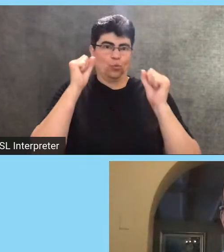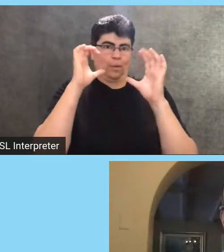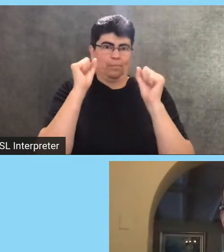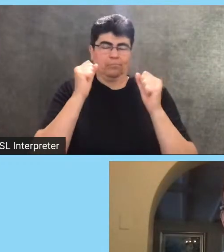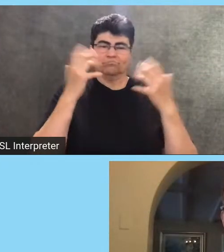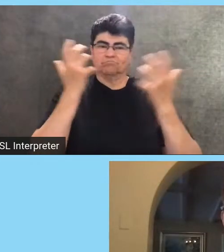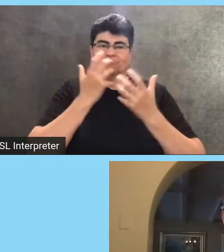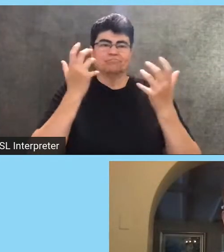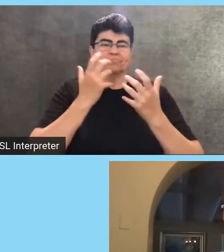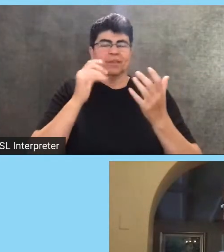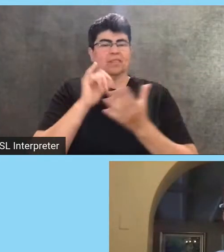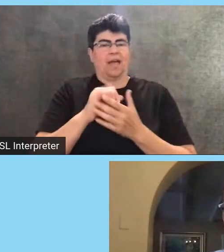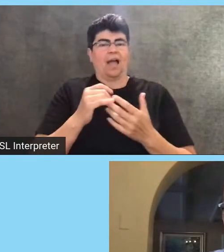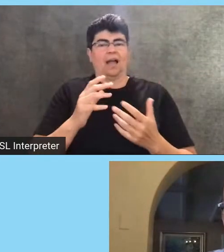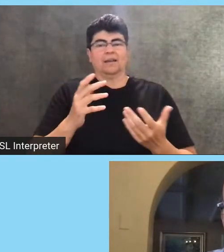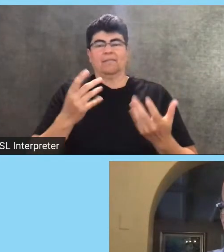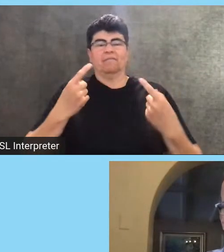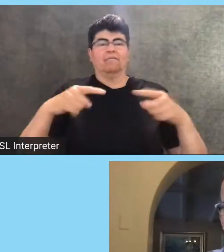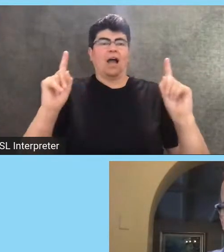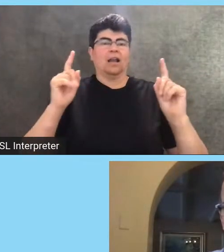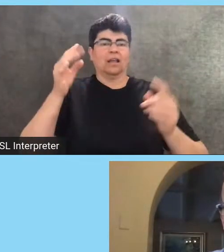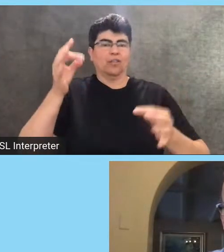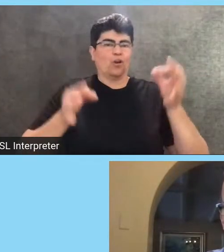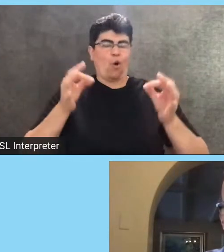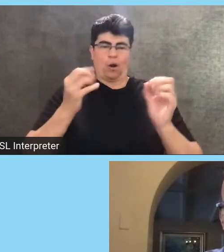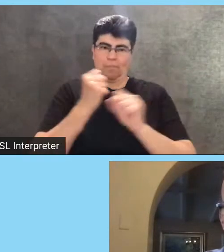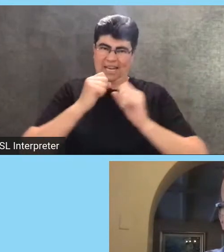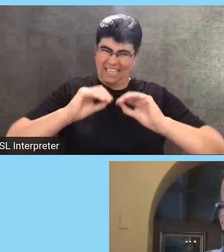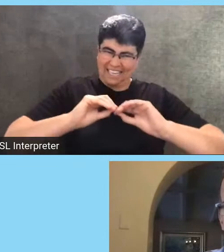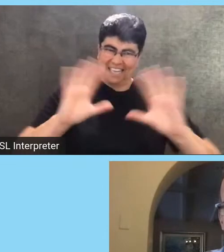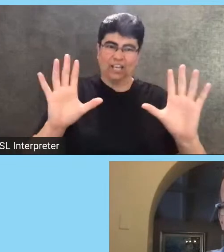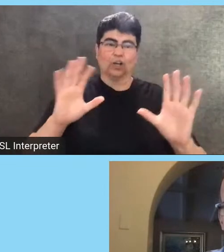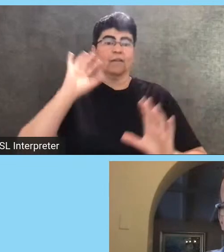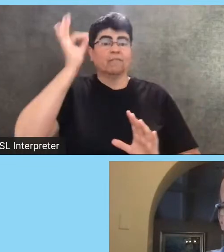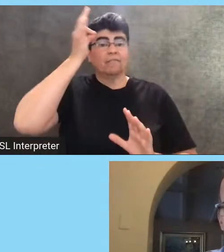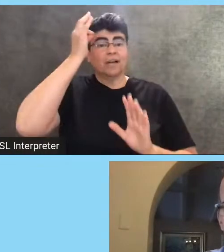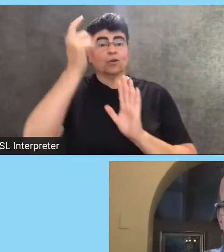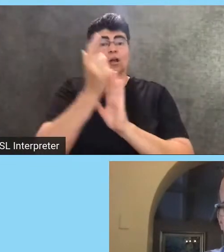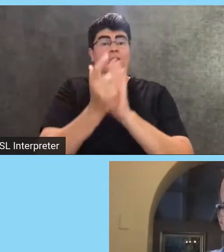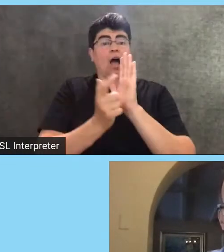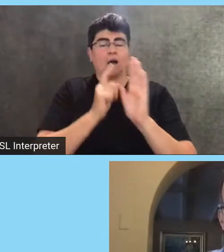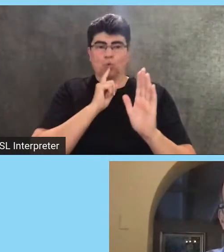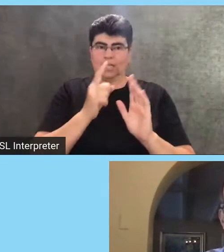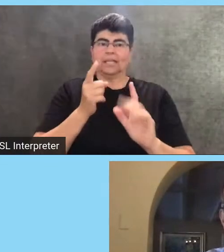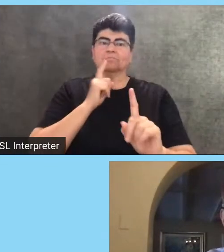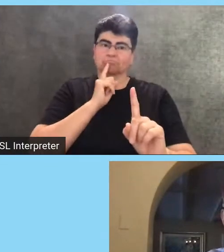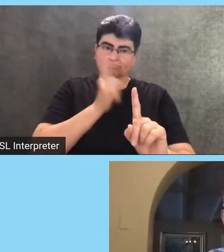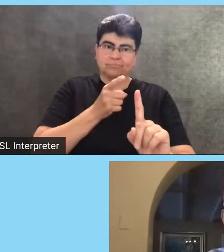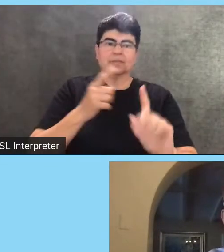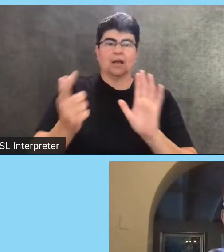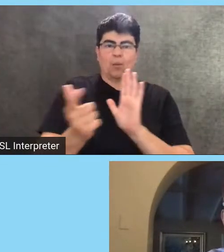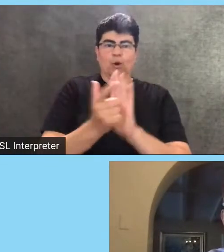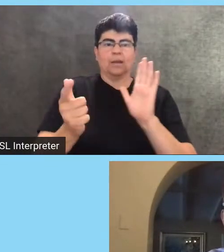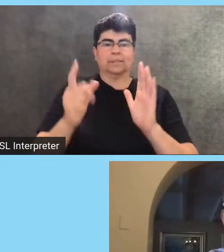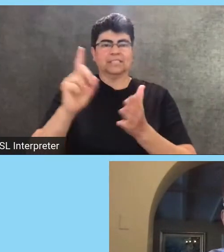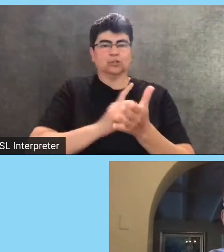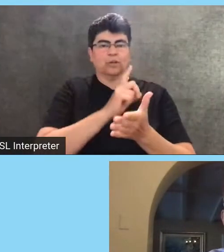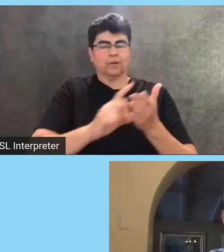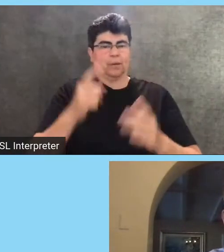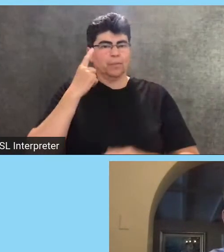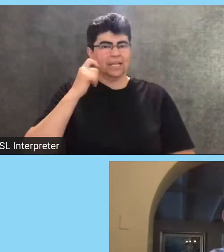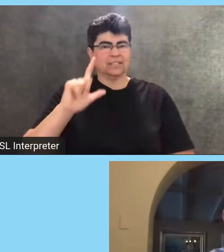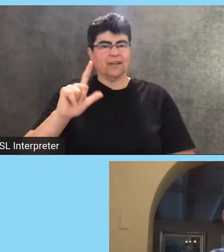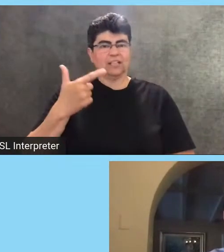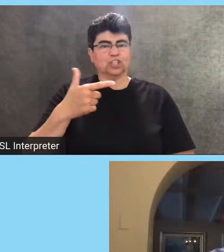that finally the court has made it unmistakably clear that federal law, in fact, prohibits discrimination on the basis of